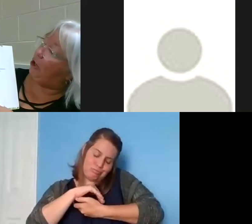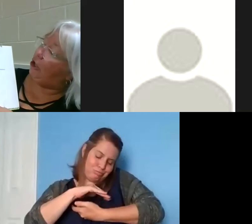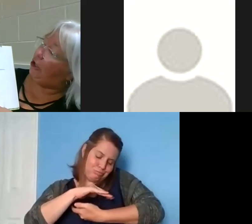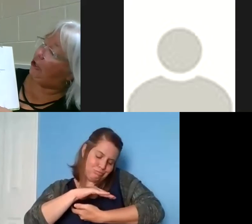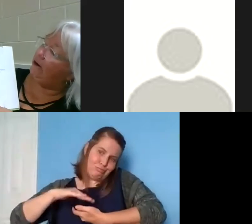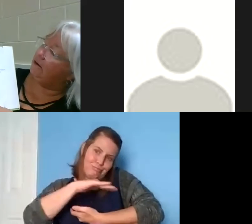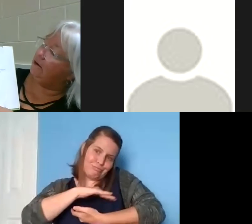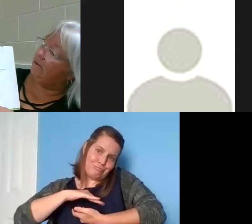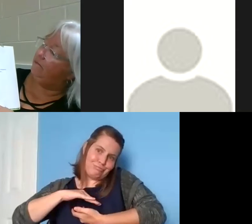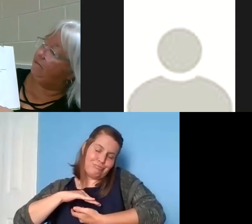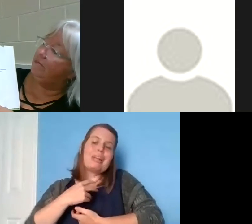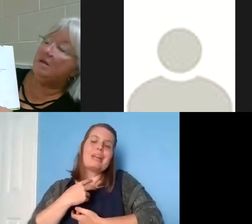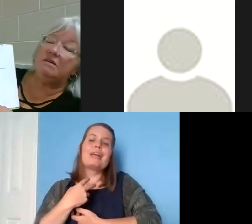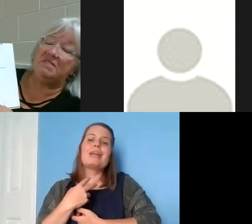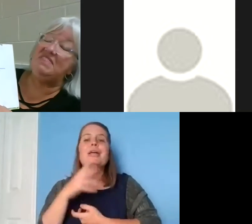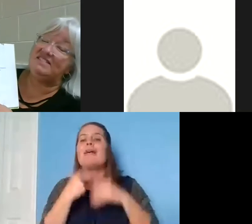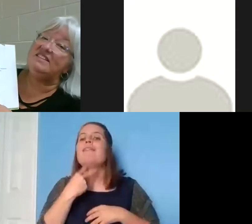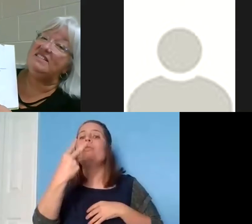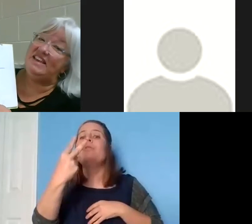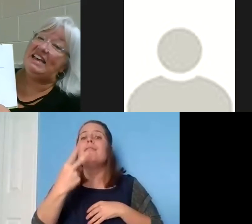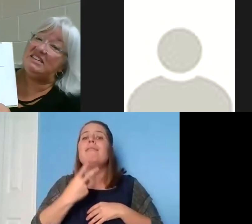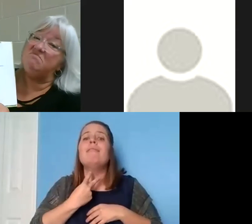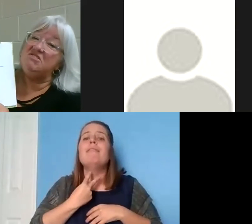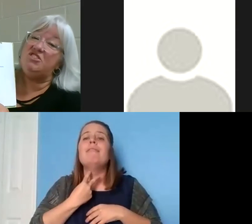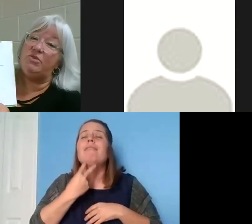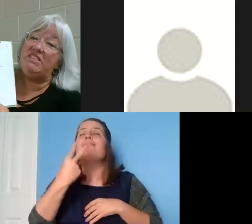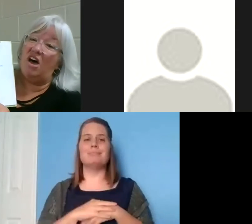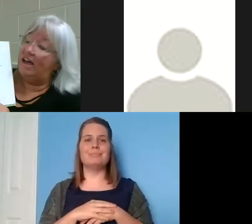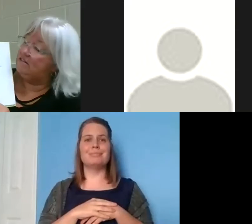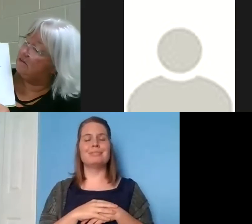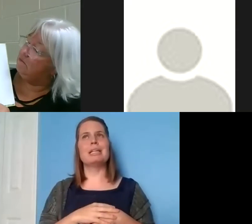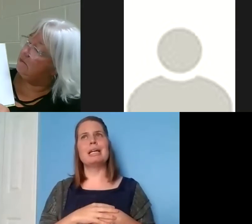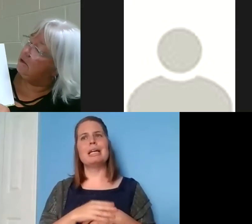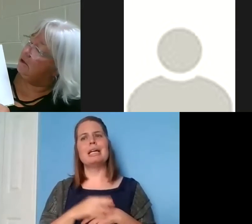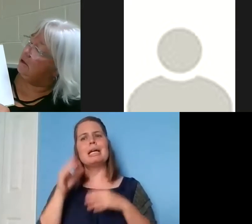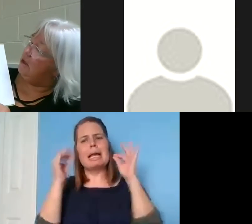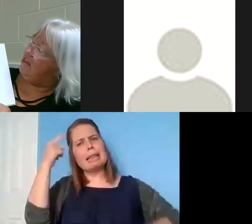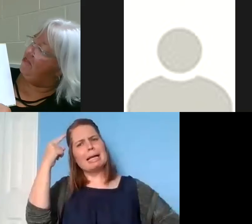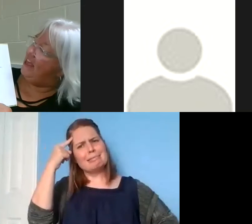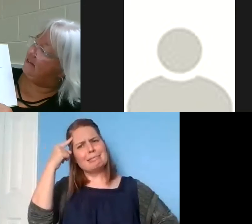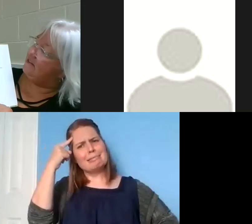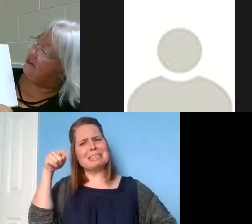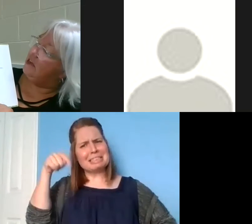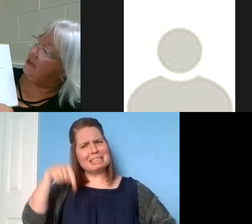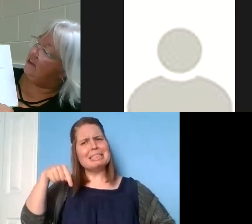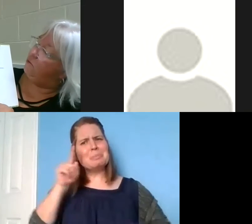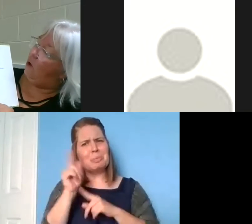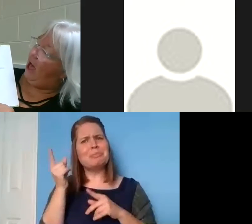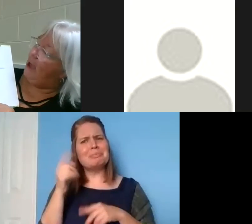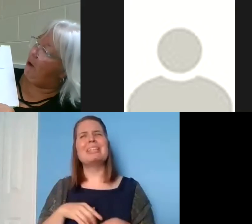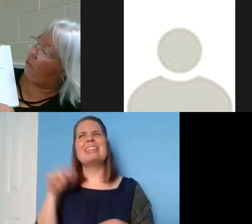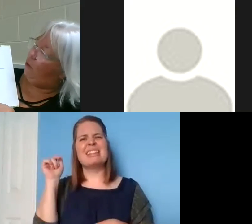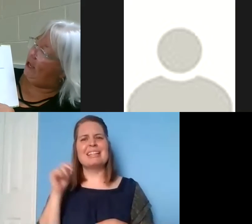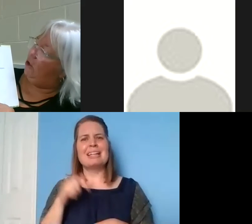to purr. This is it, Dewey thought. This is